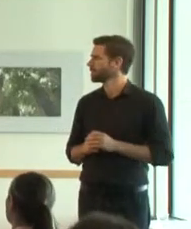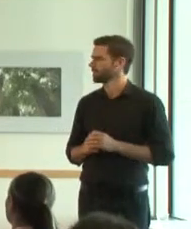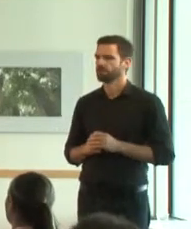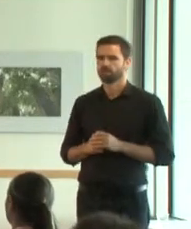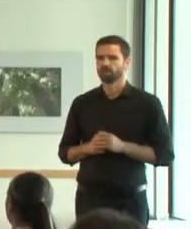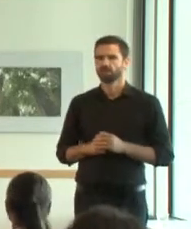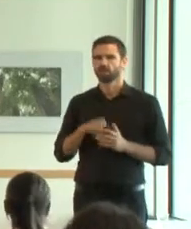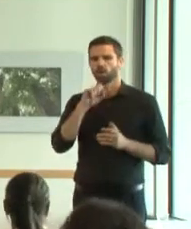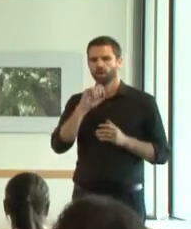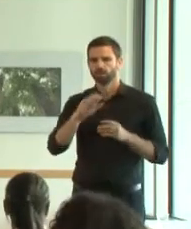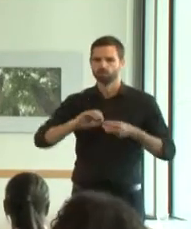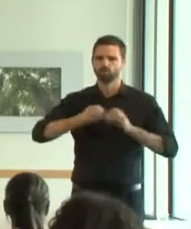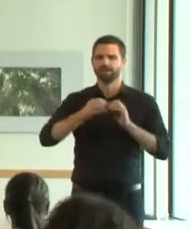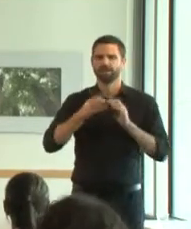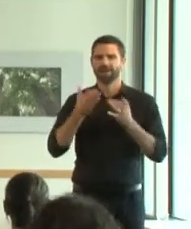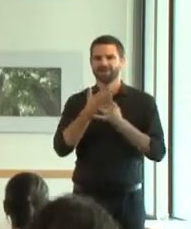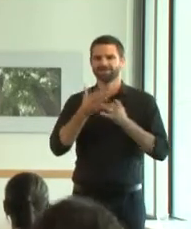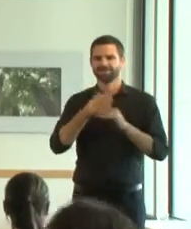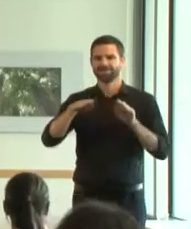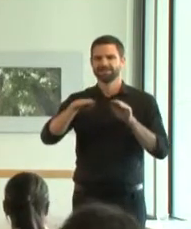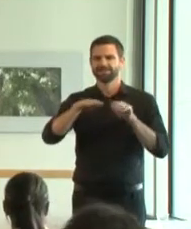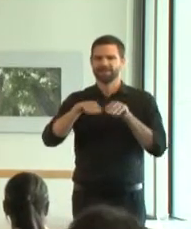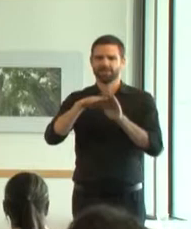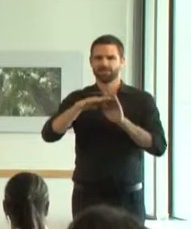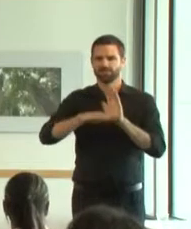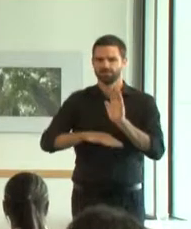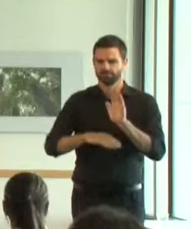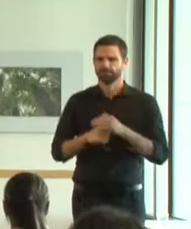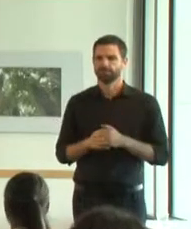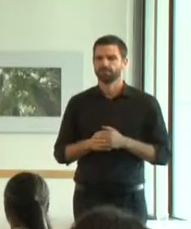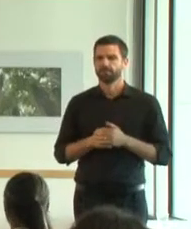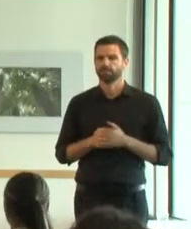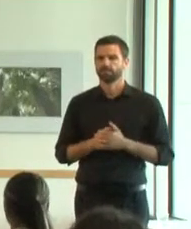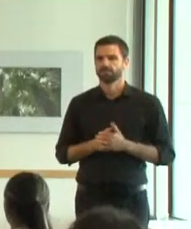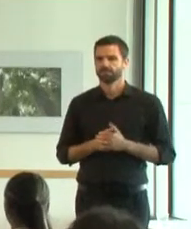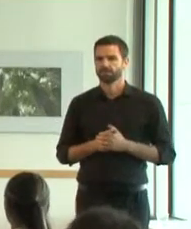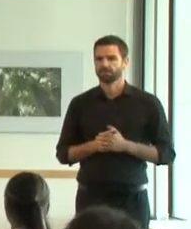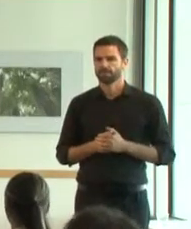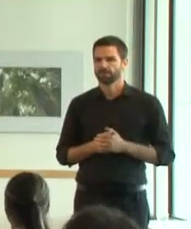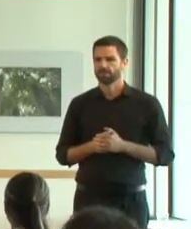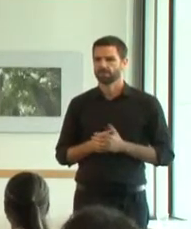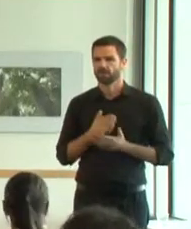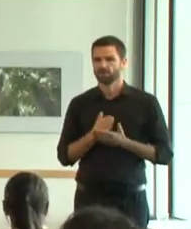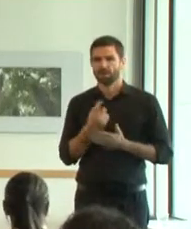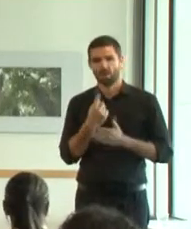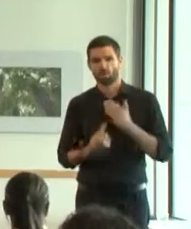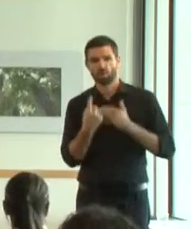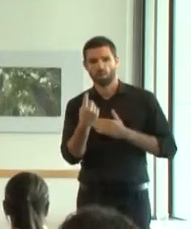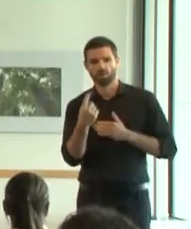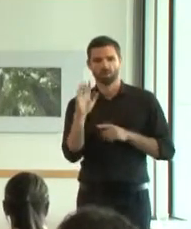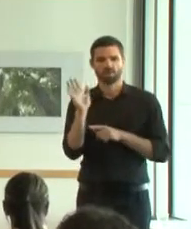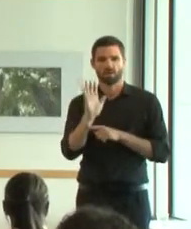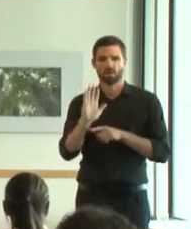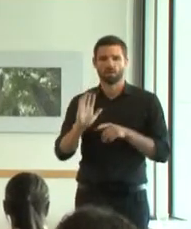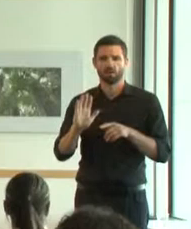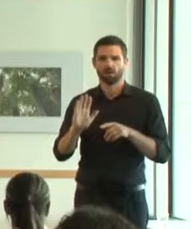it. It is one of the only film labs, the colour film labs, anywhere in the Australasian sort of area. For a little while earlier on in the year, we